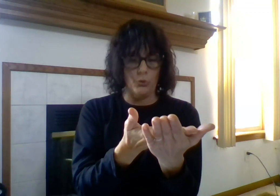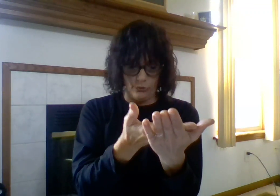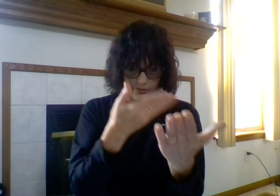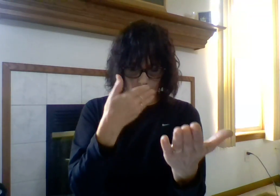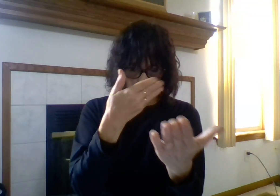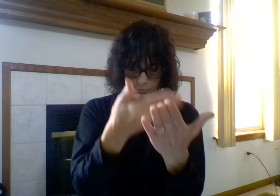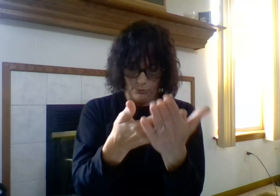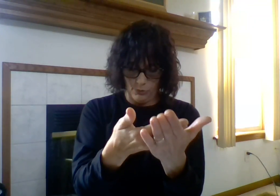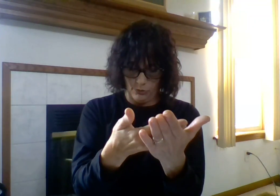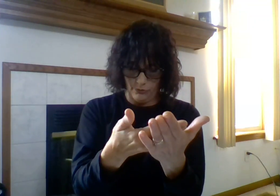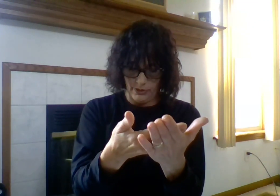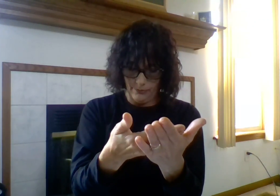proved,